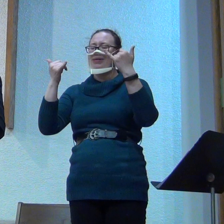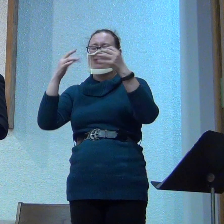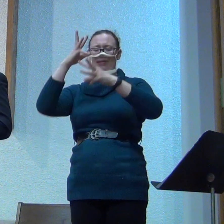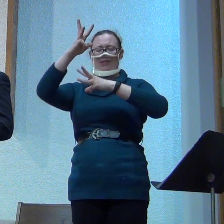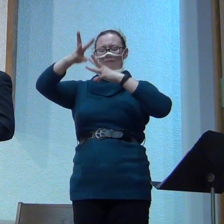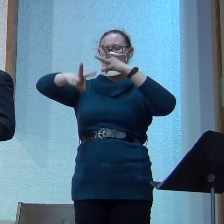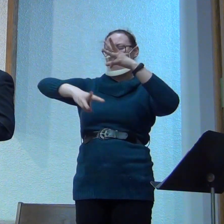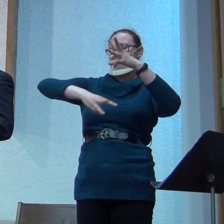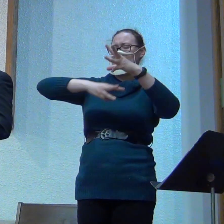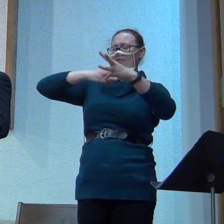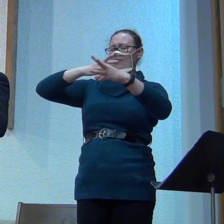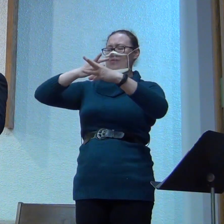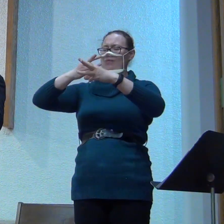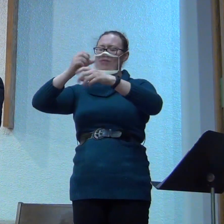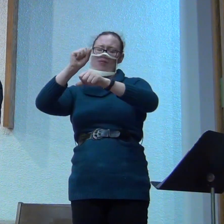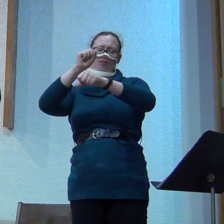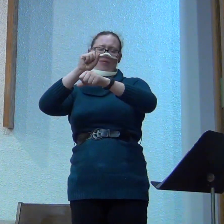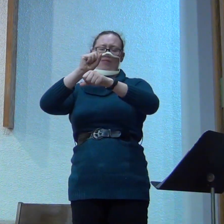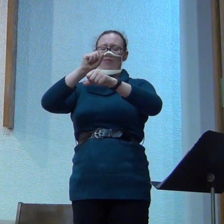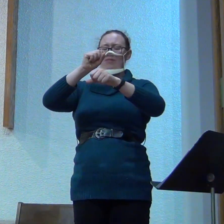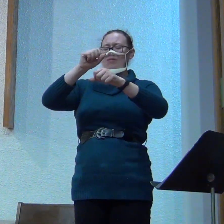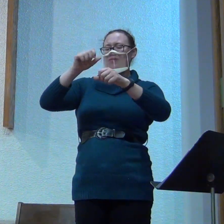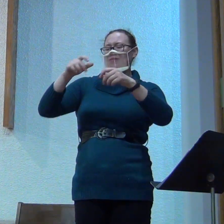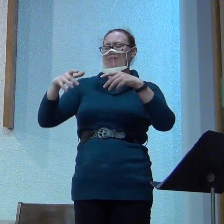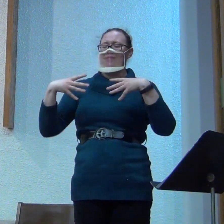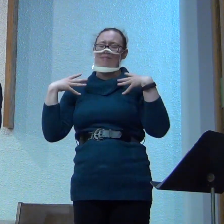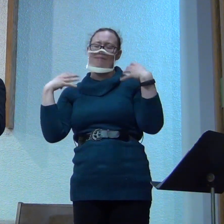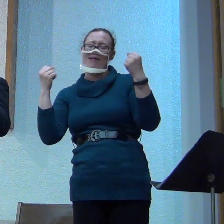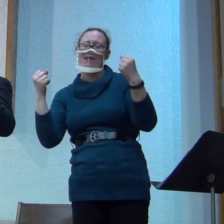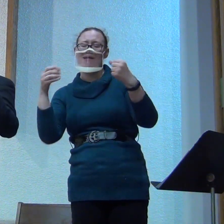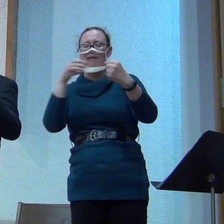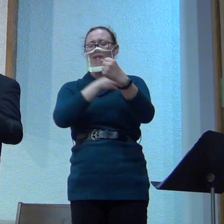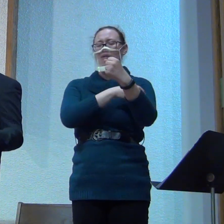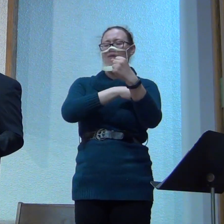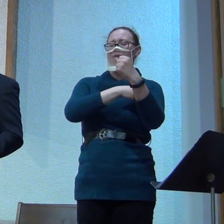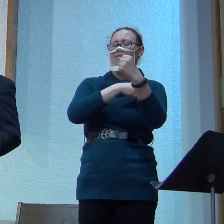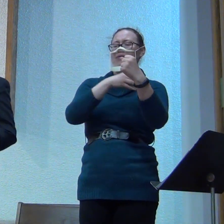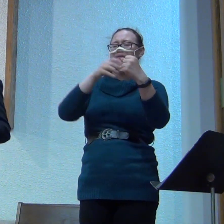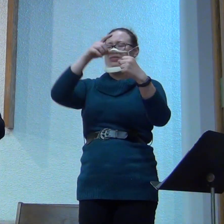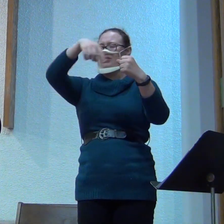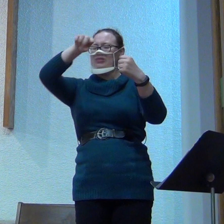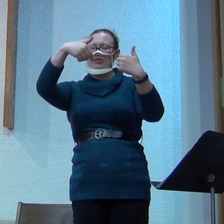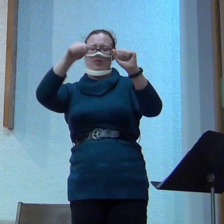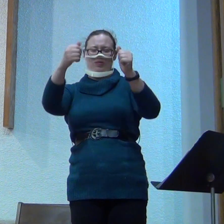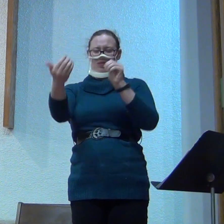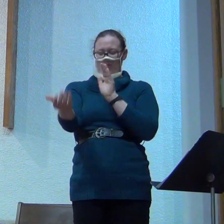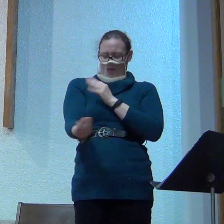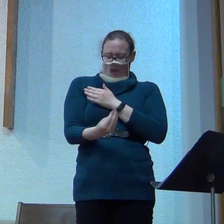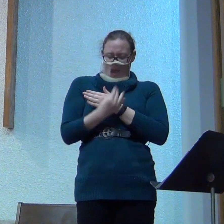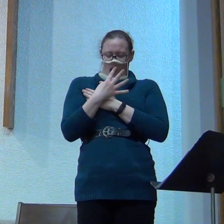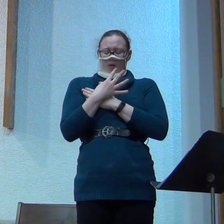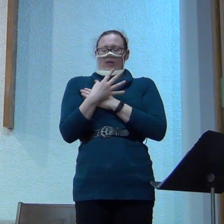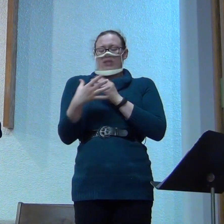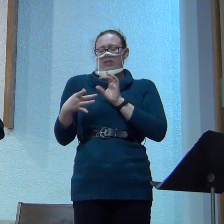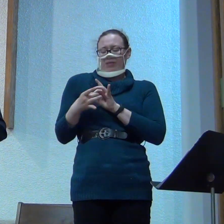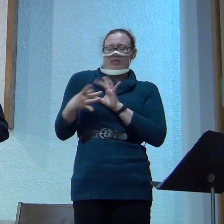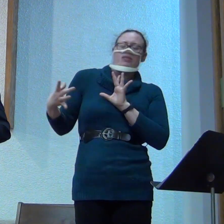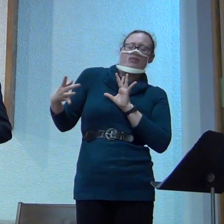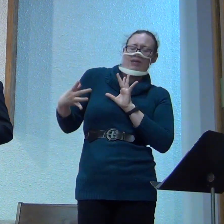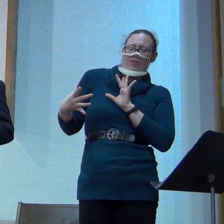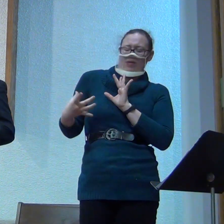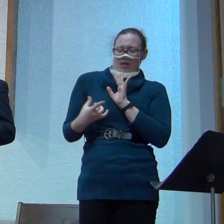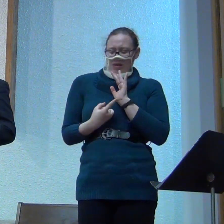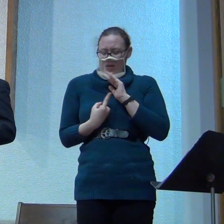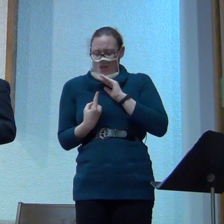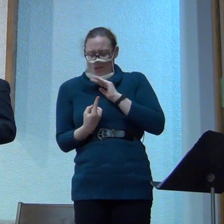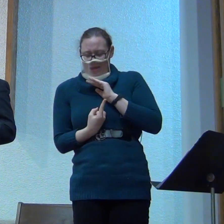the world that want to atomize us, that want to individuate us, that want to separate us from one